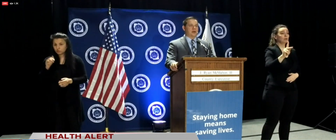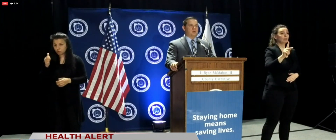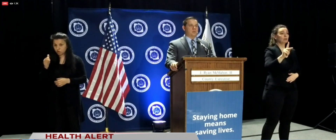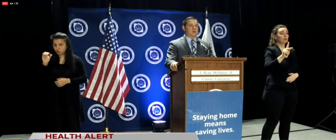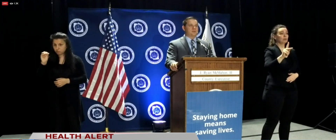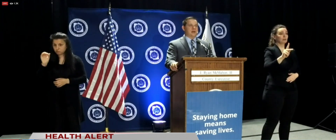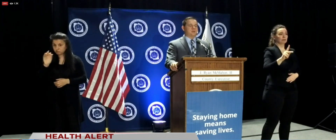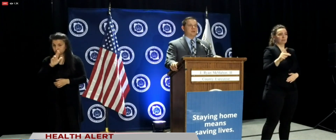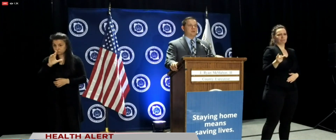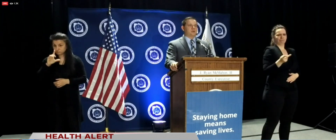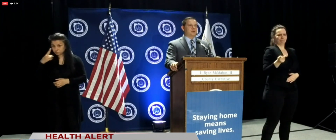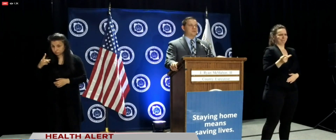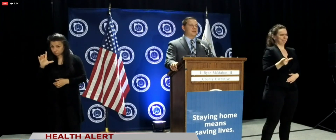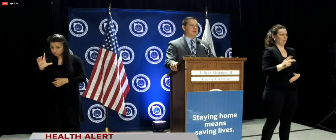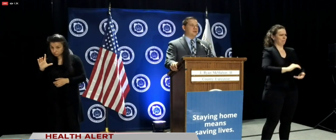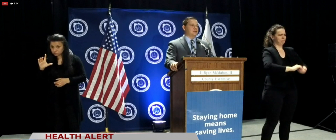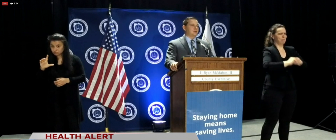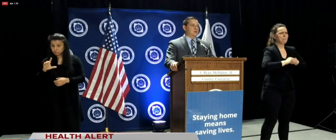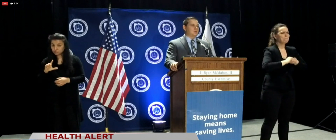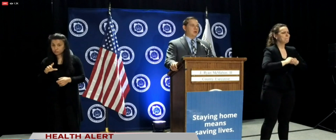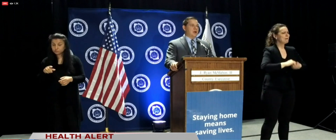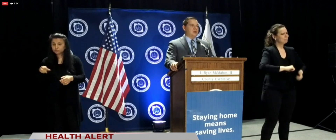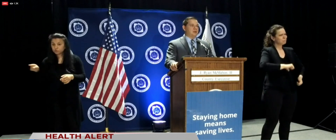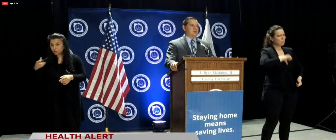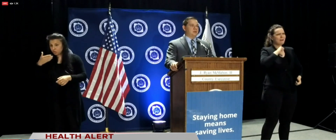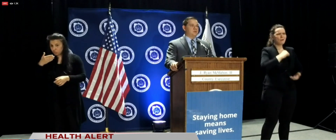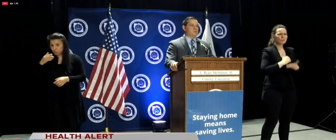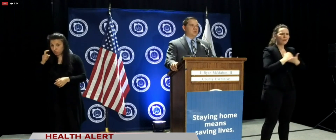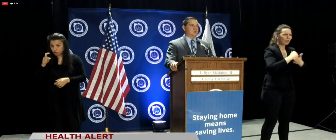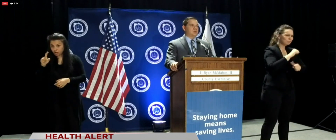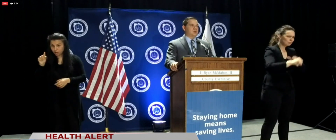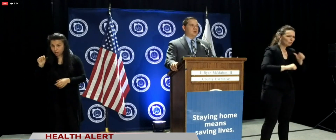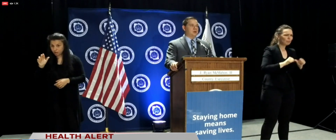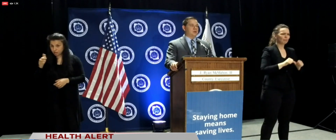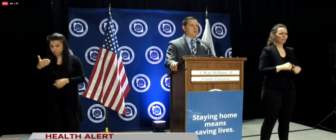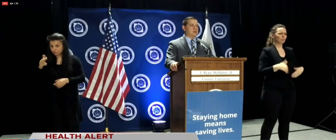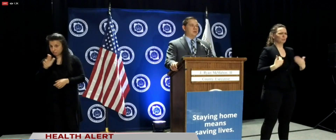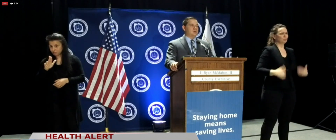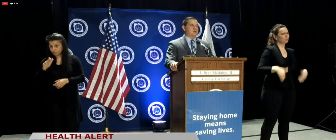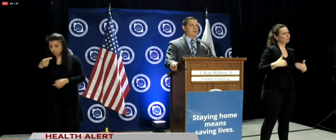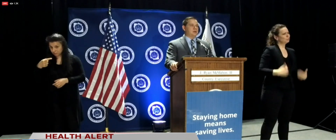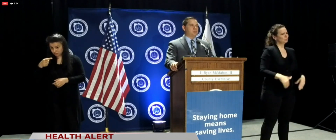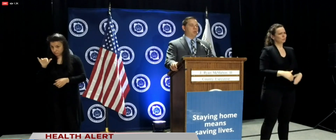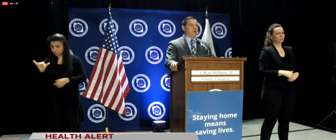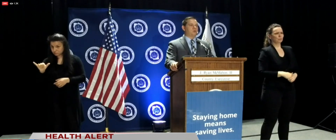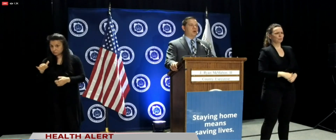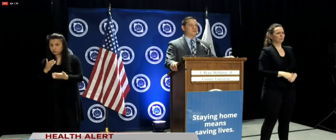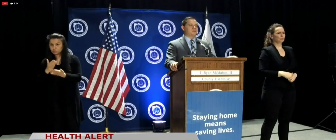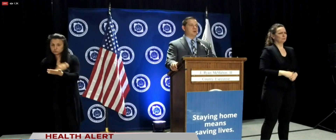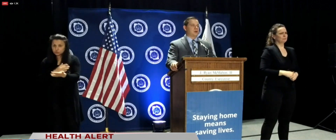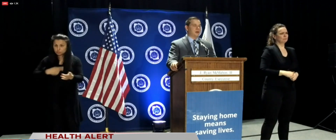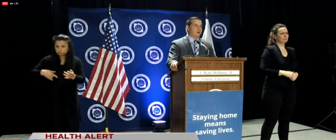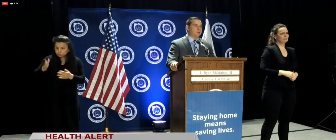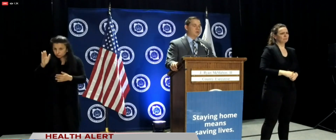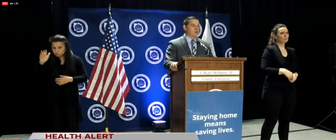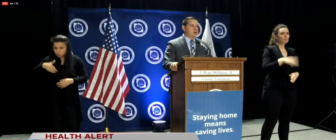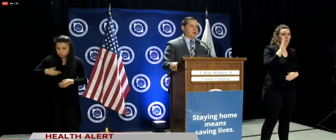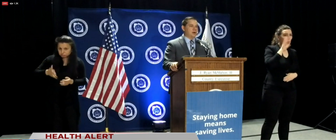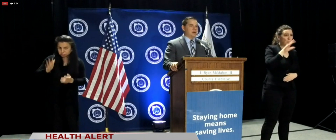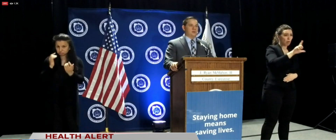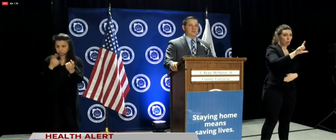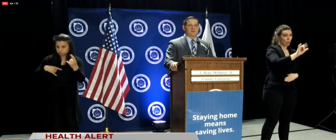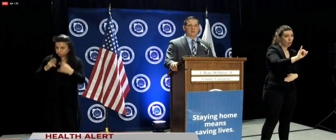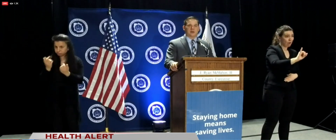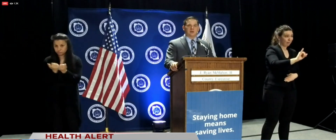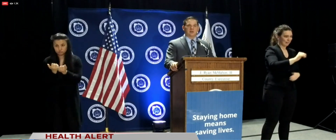you look at what is happening in New York State, Long Island is really in a point of crisis right now.